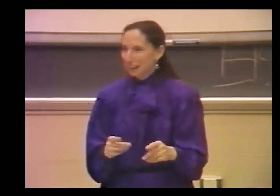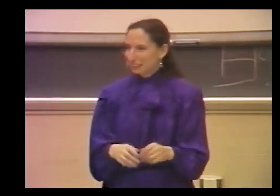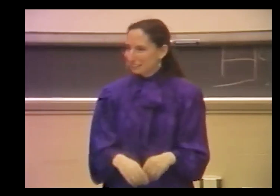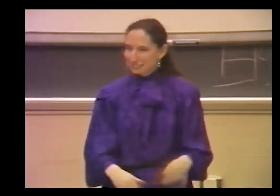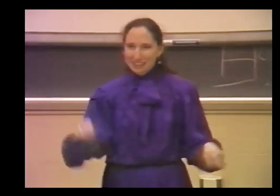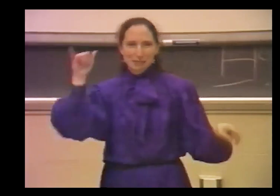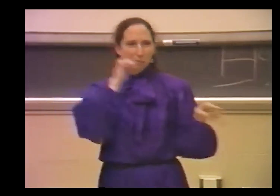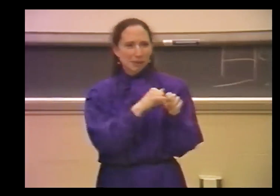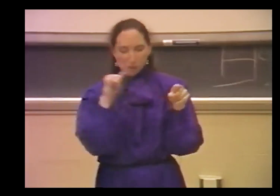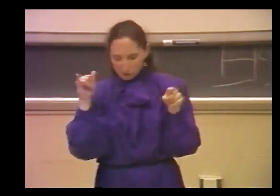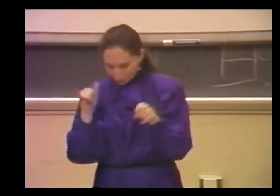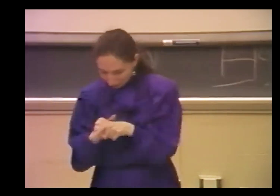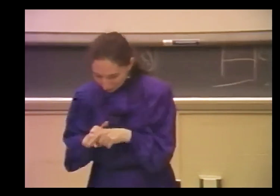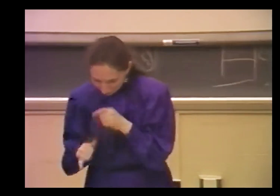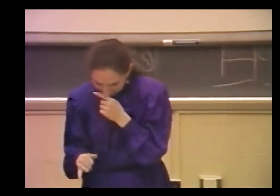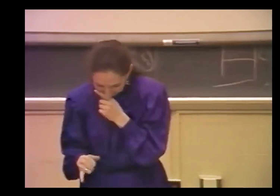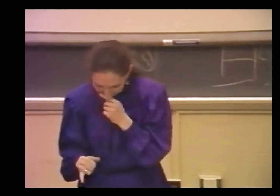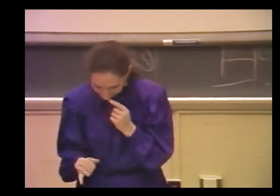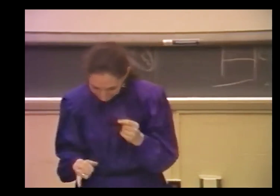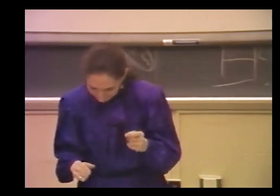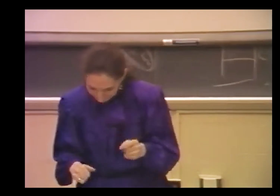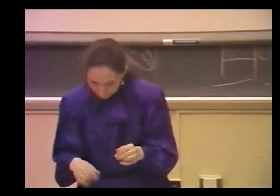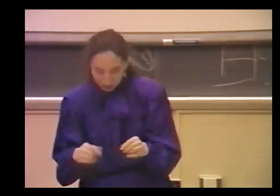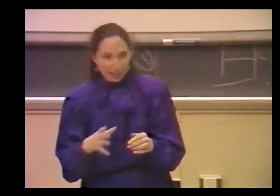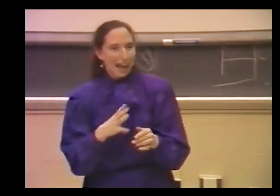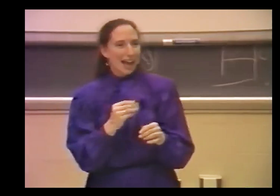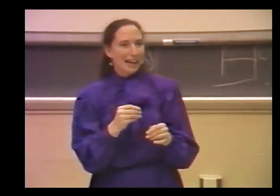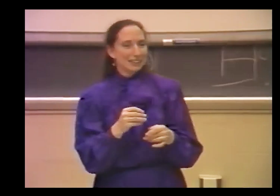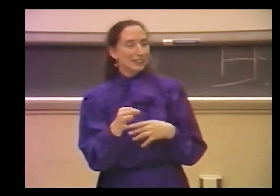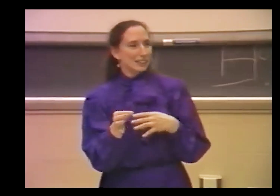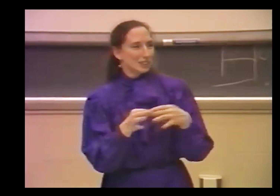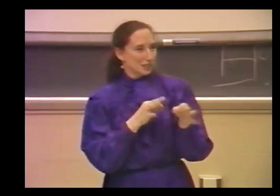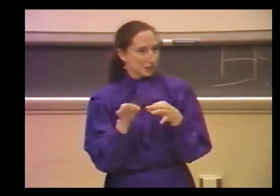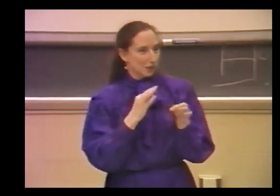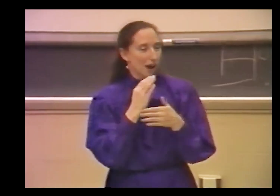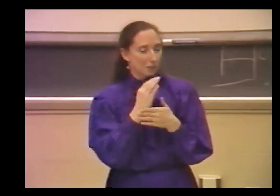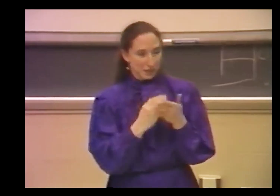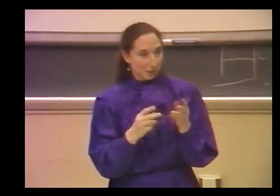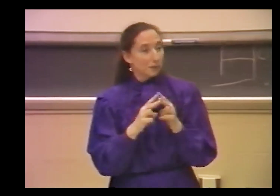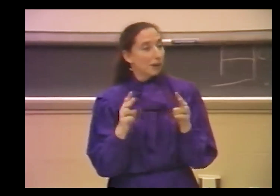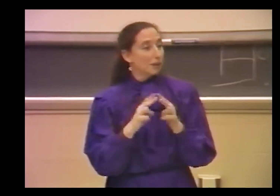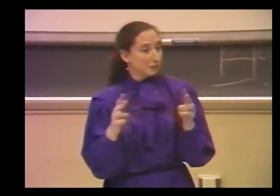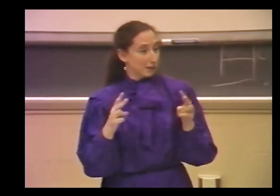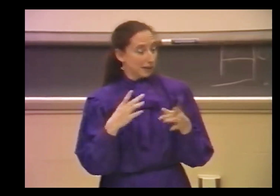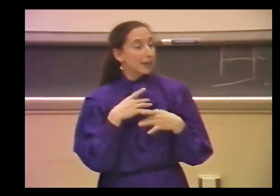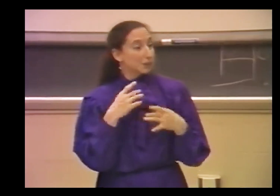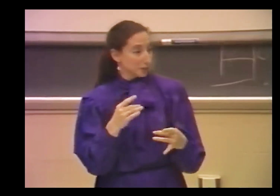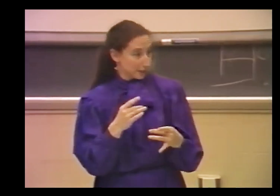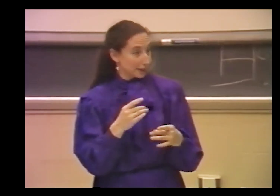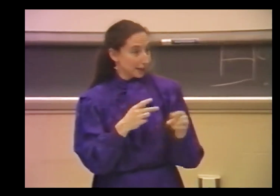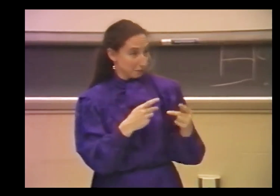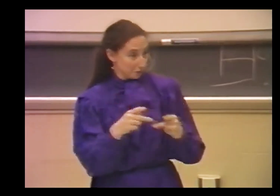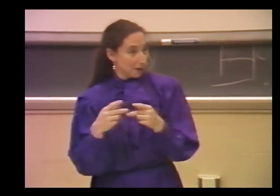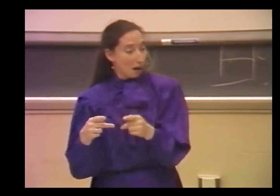Okay, that's a big word. All right, and it describes some very, very interesting